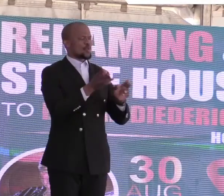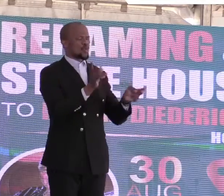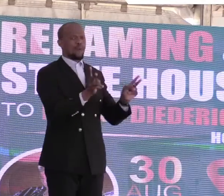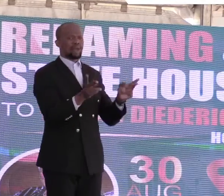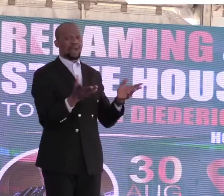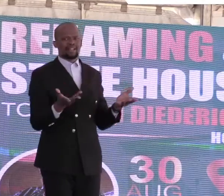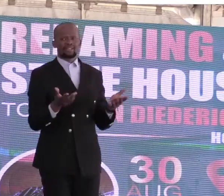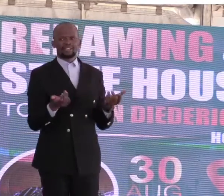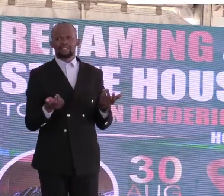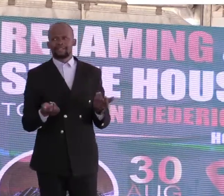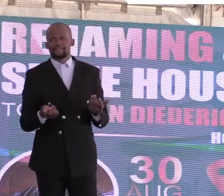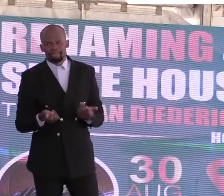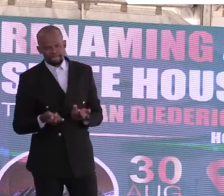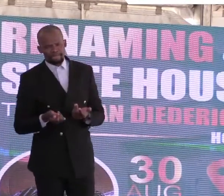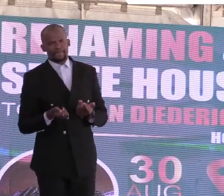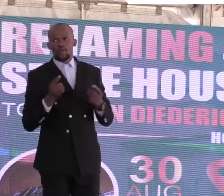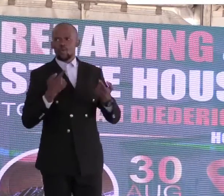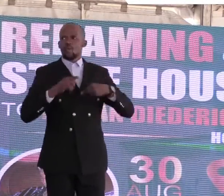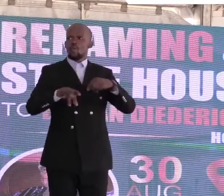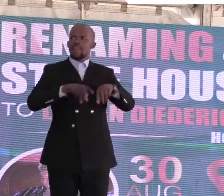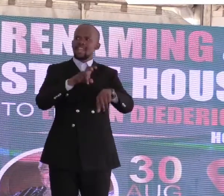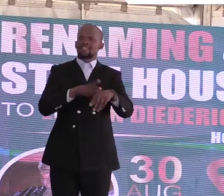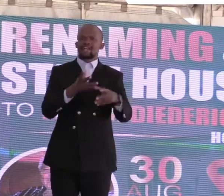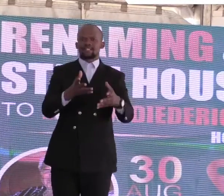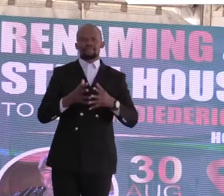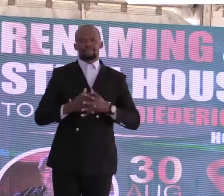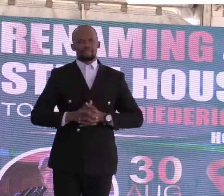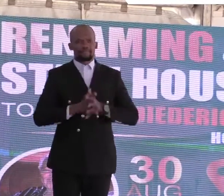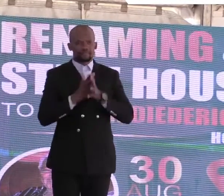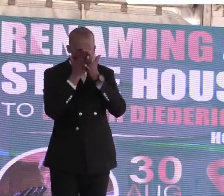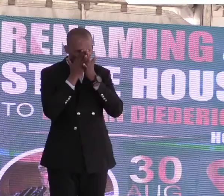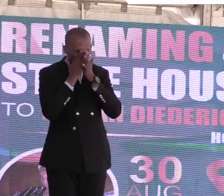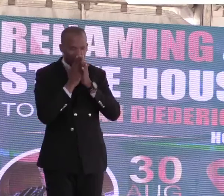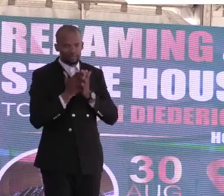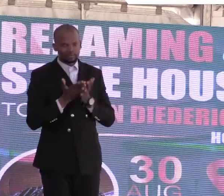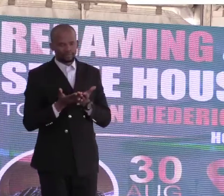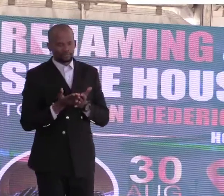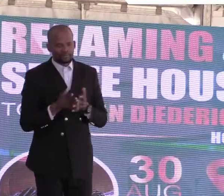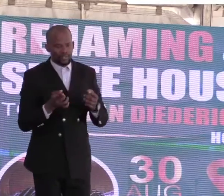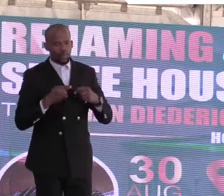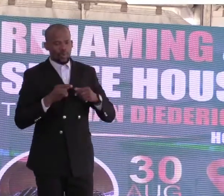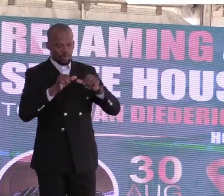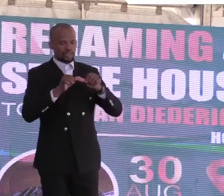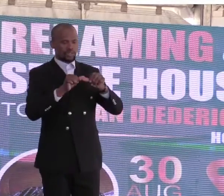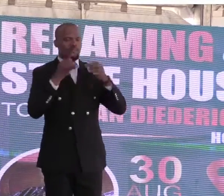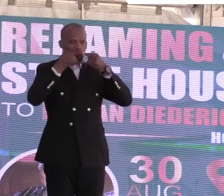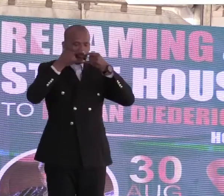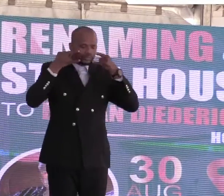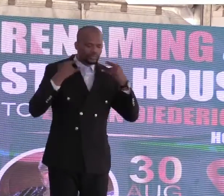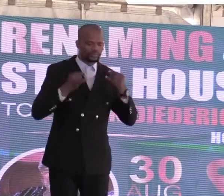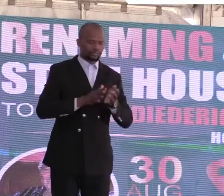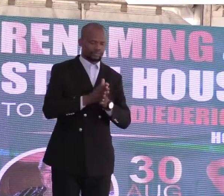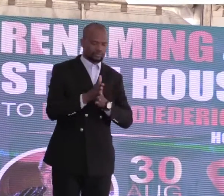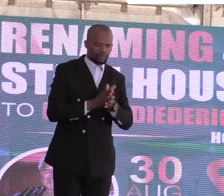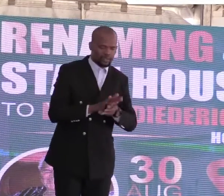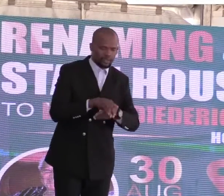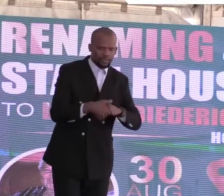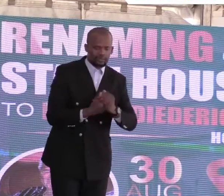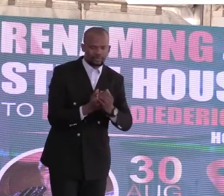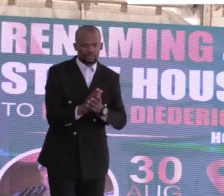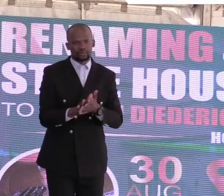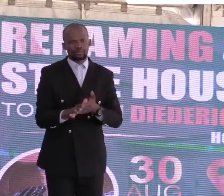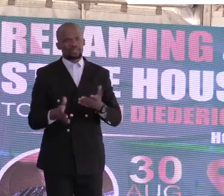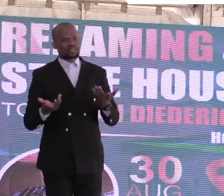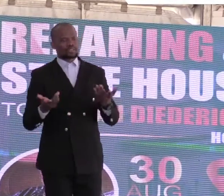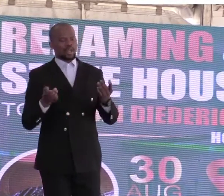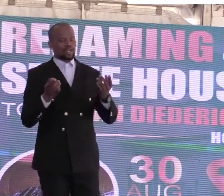psychosocial support that we need to normalize the life that we're living. Until then, let's continue wearing masks, wash hands, and